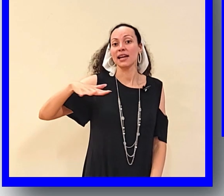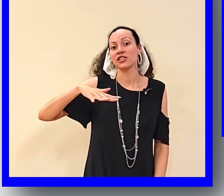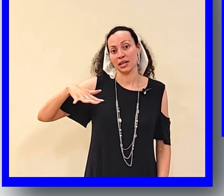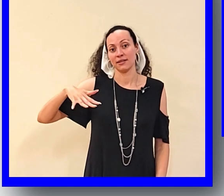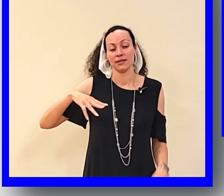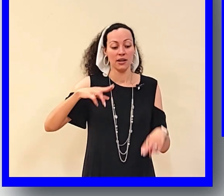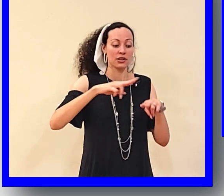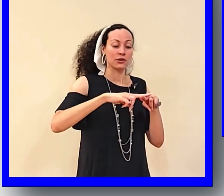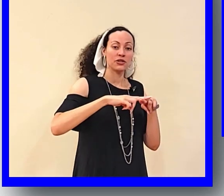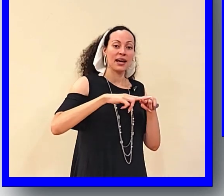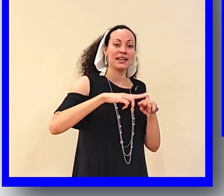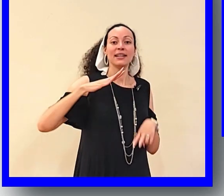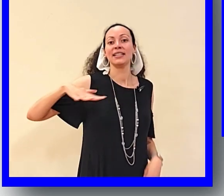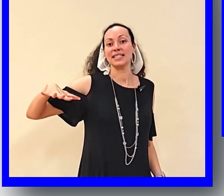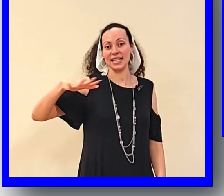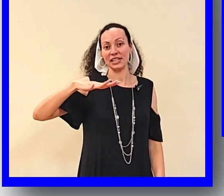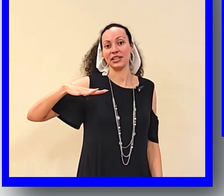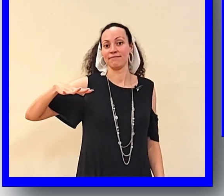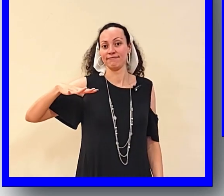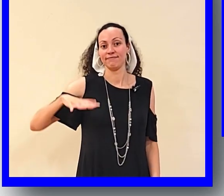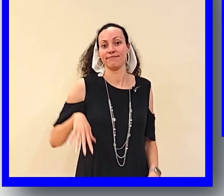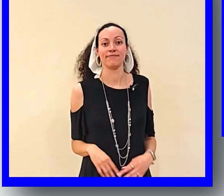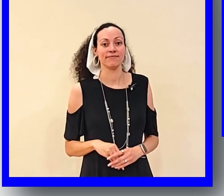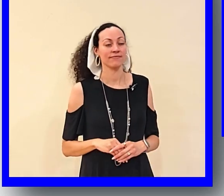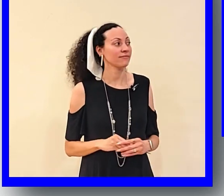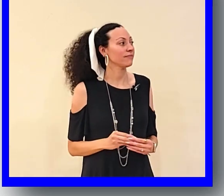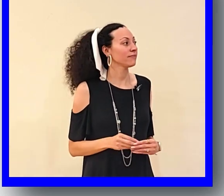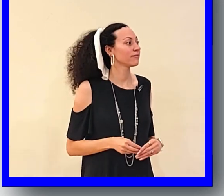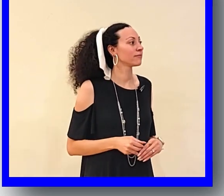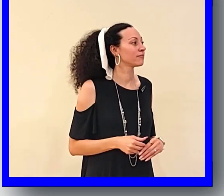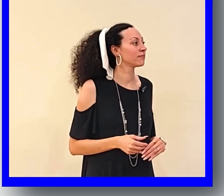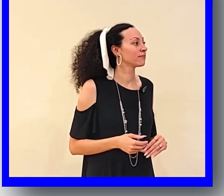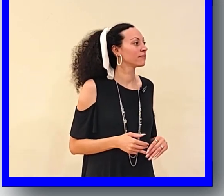it's a station. So train, station.